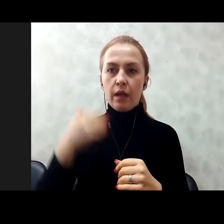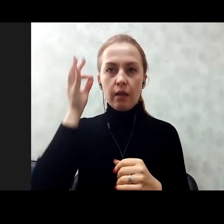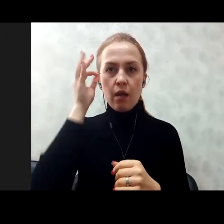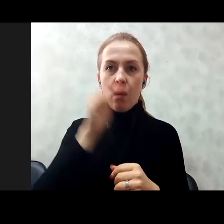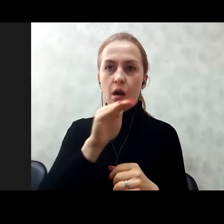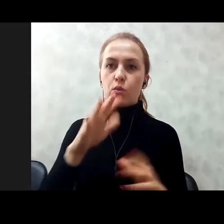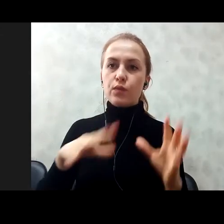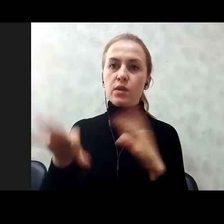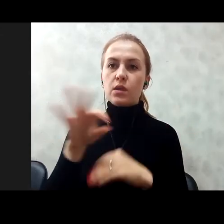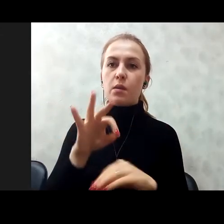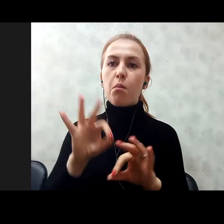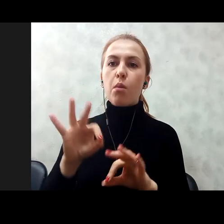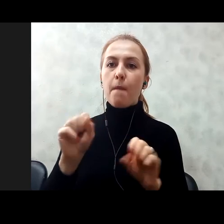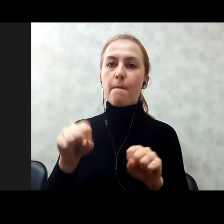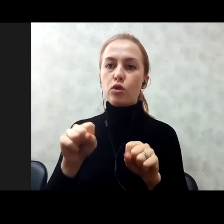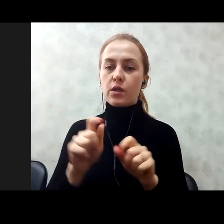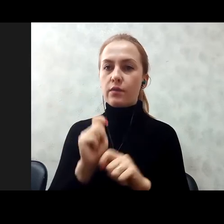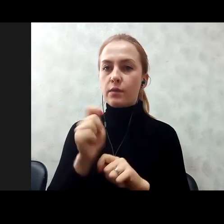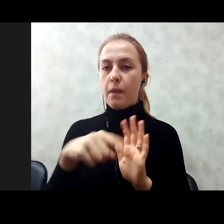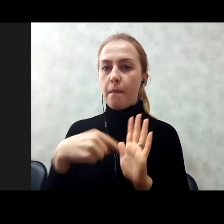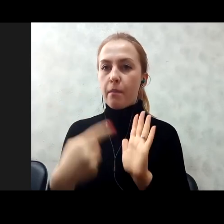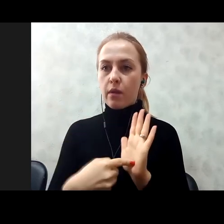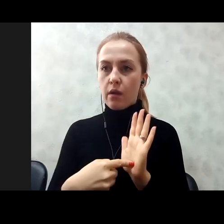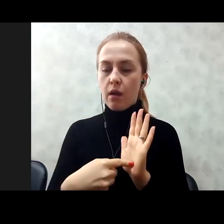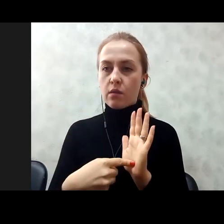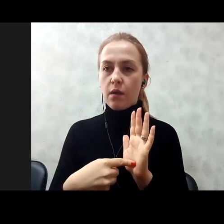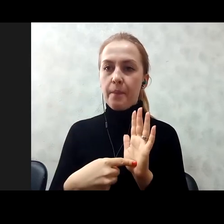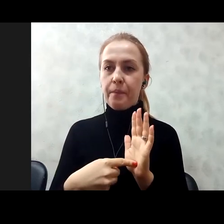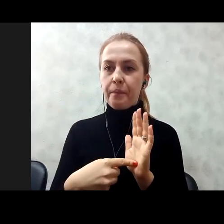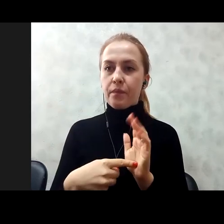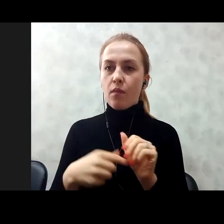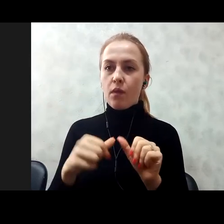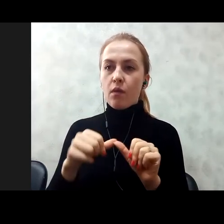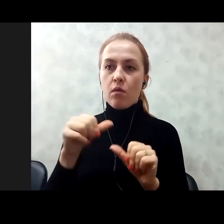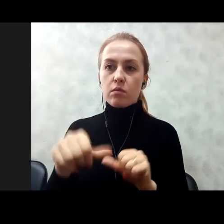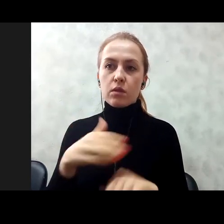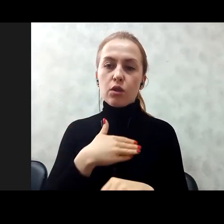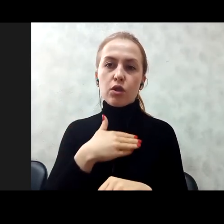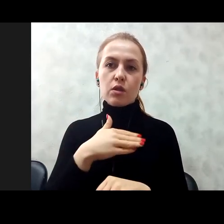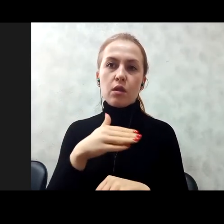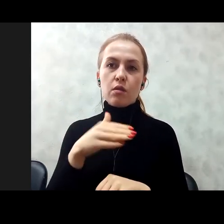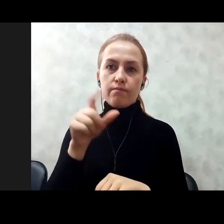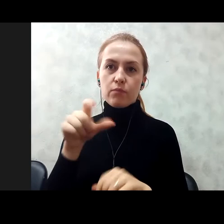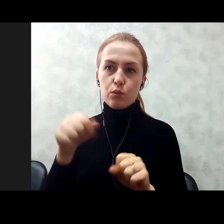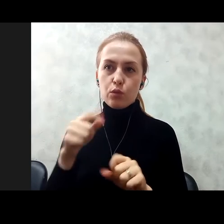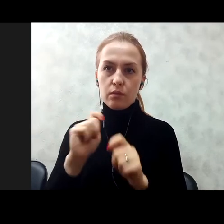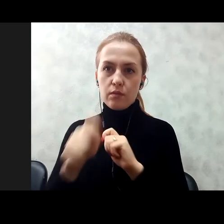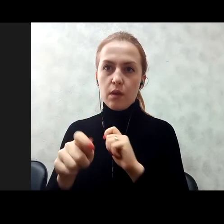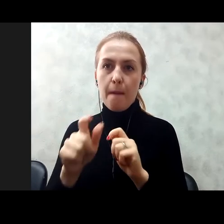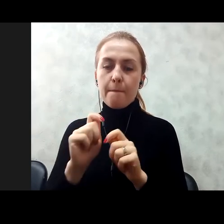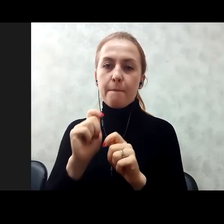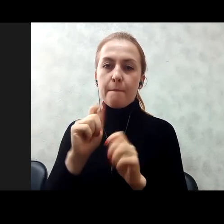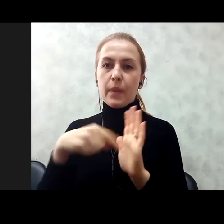and hereby I announce the floor open for questions and answers.